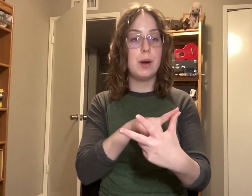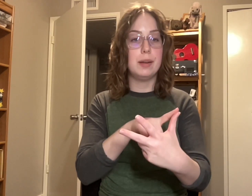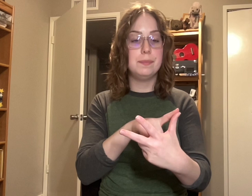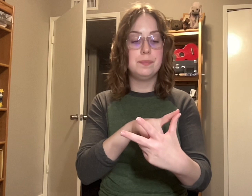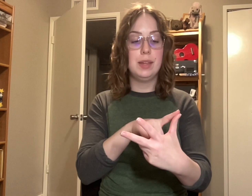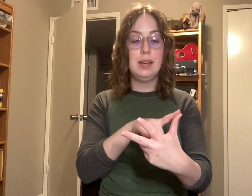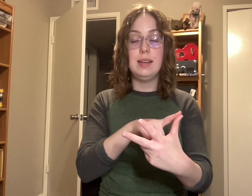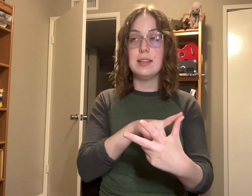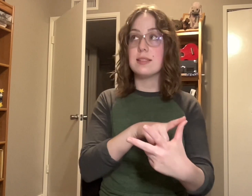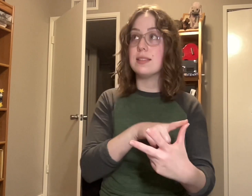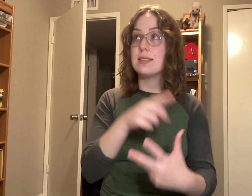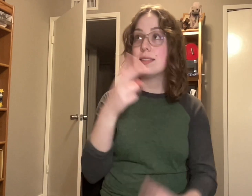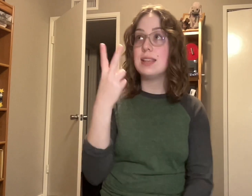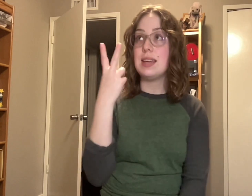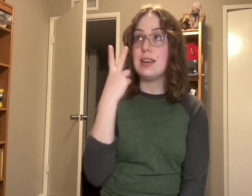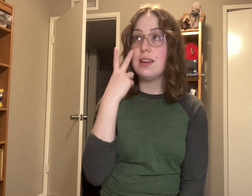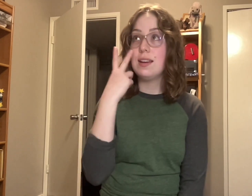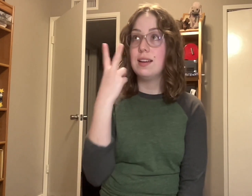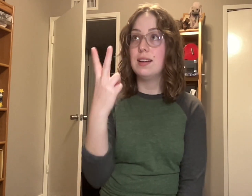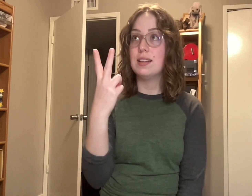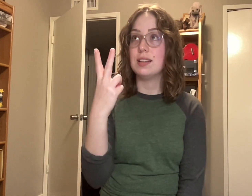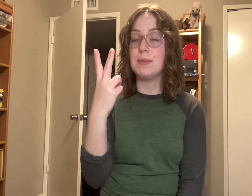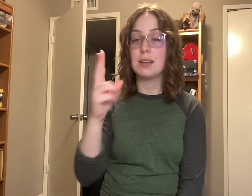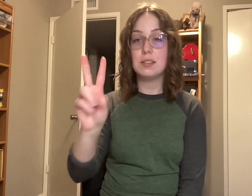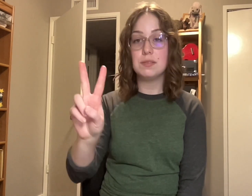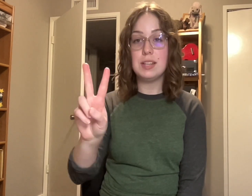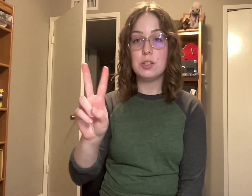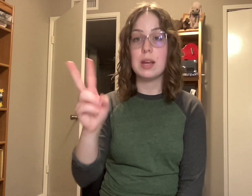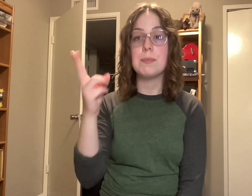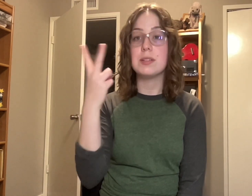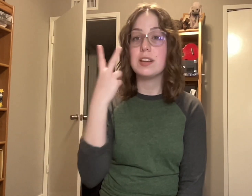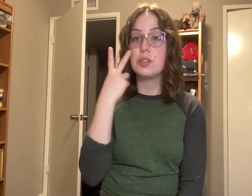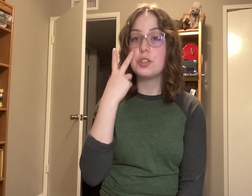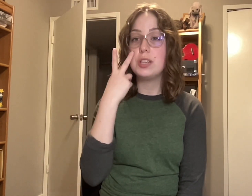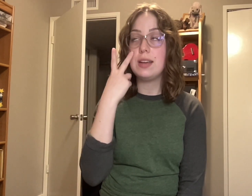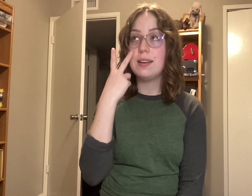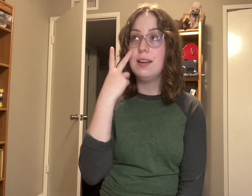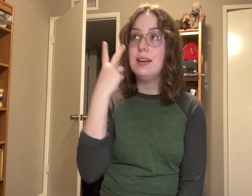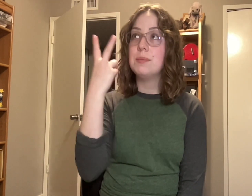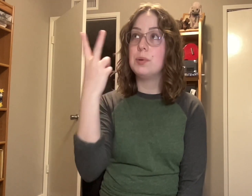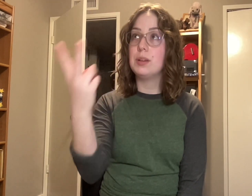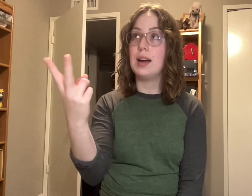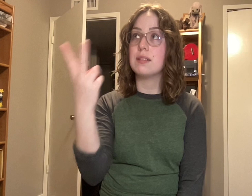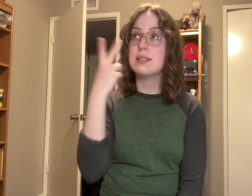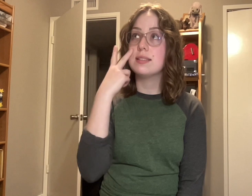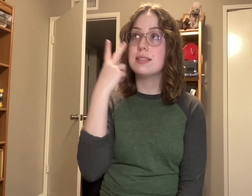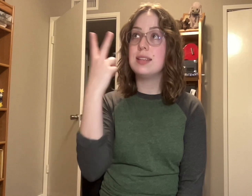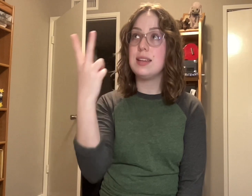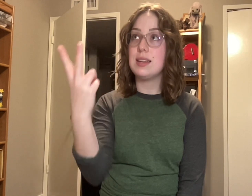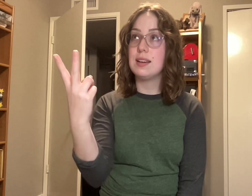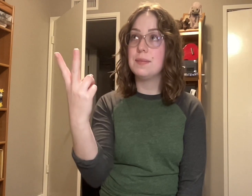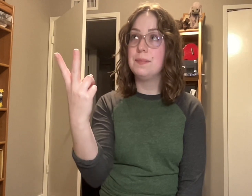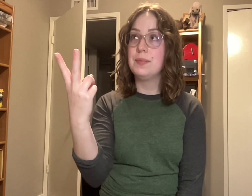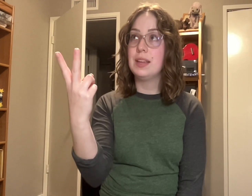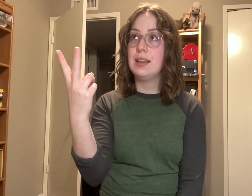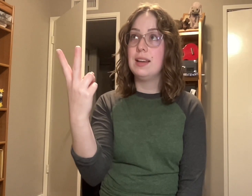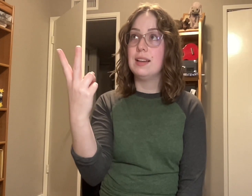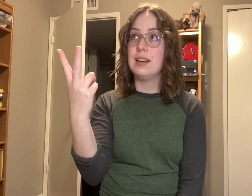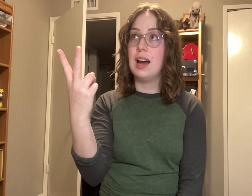1 is to see. Now you make a little V shape. Touch your cheek, pull it out, to see. Now